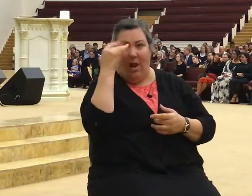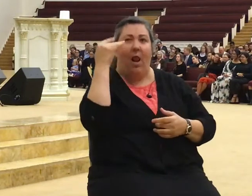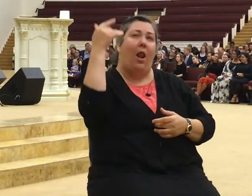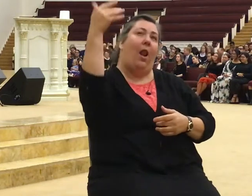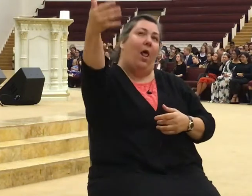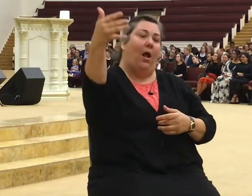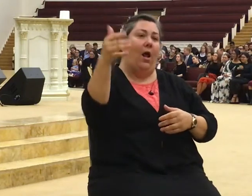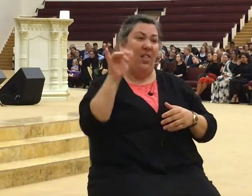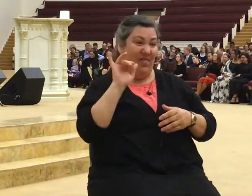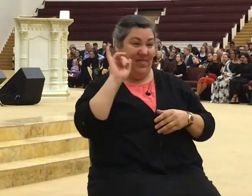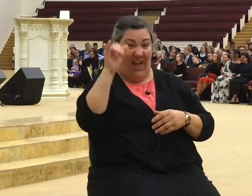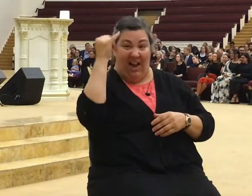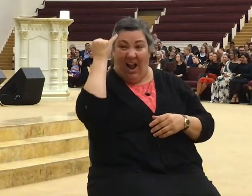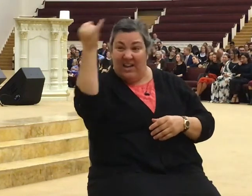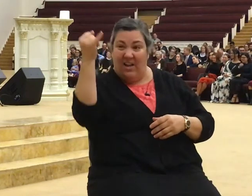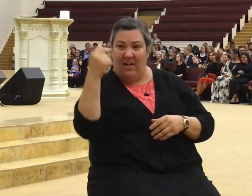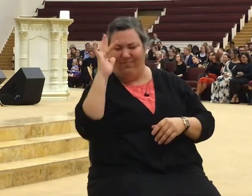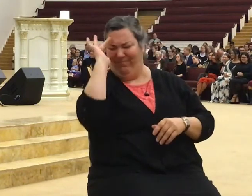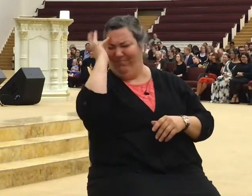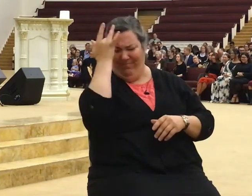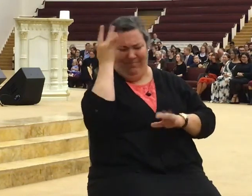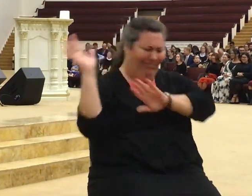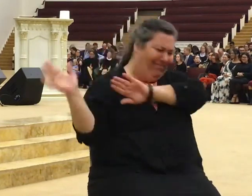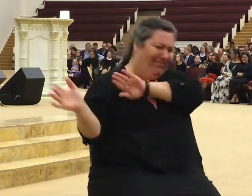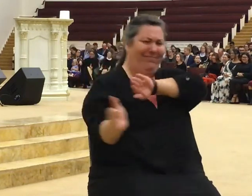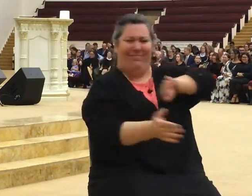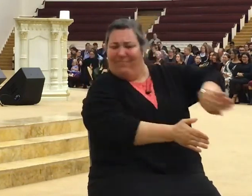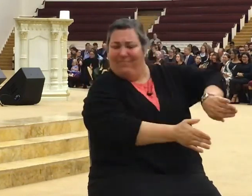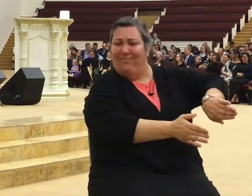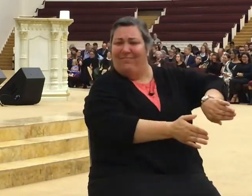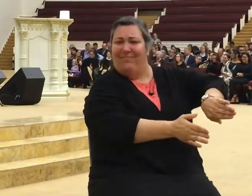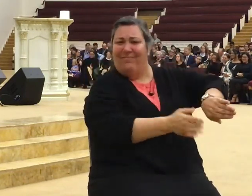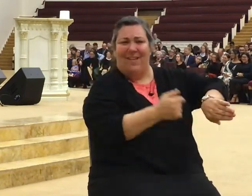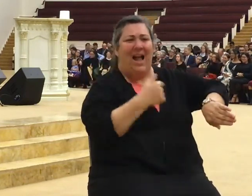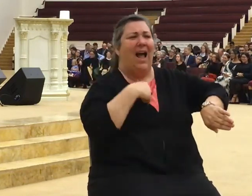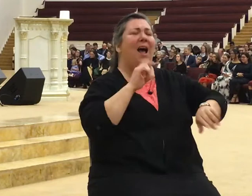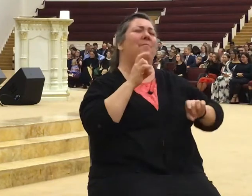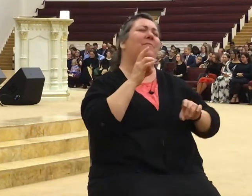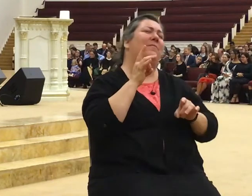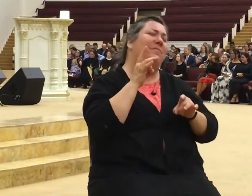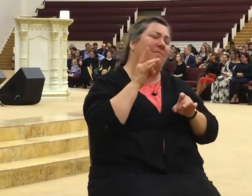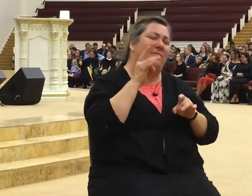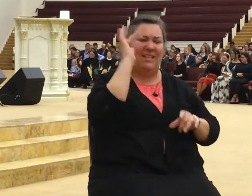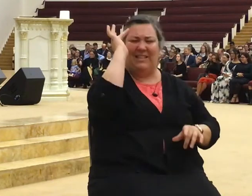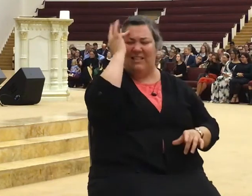I'm sick of that. I get tired of hearing about potential.